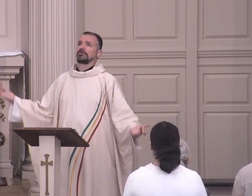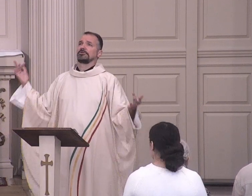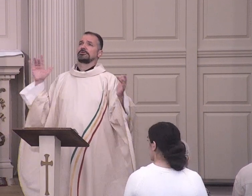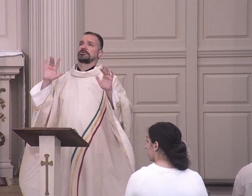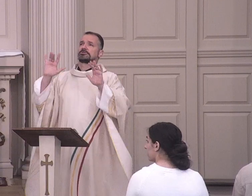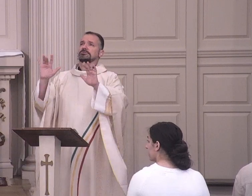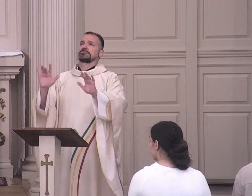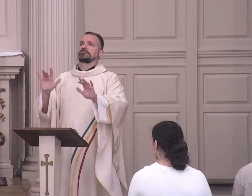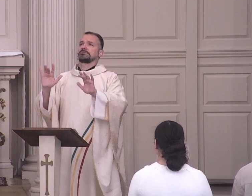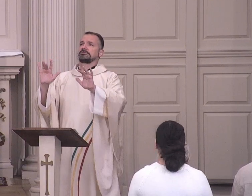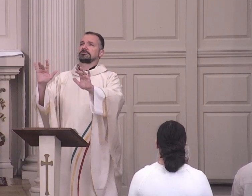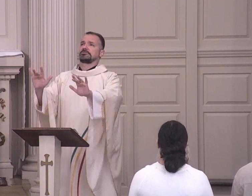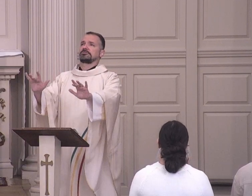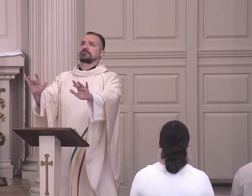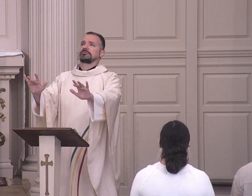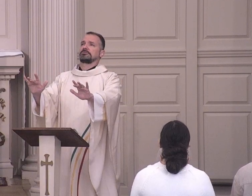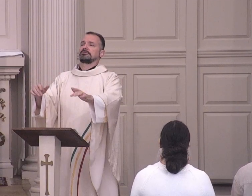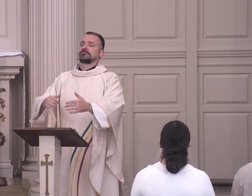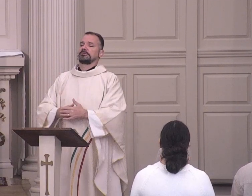Kyrie